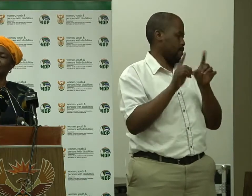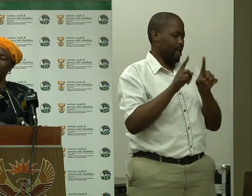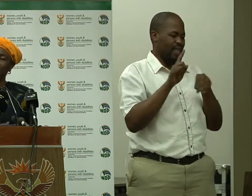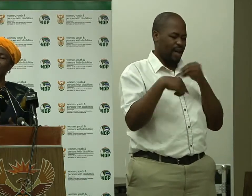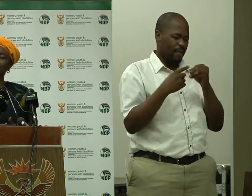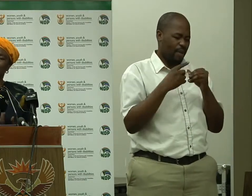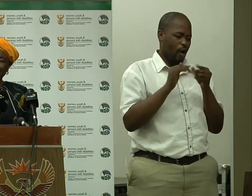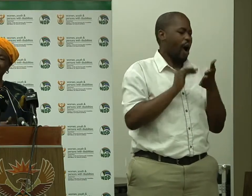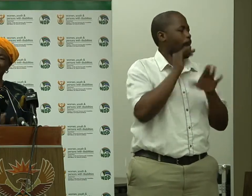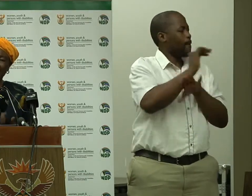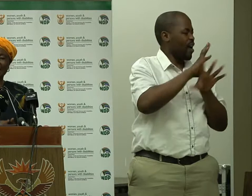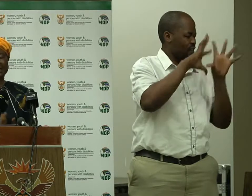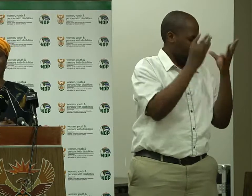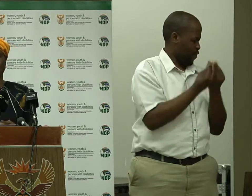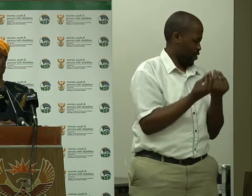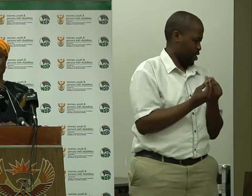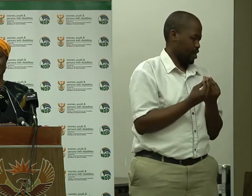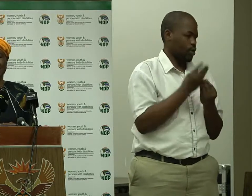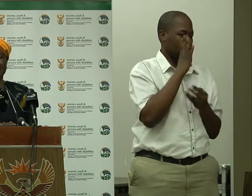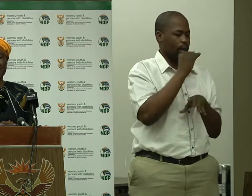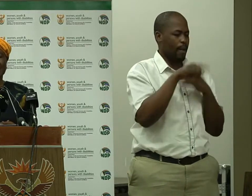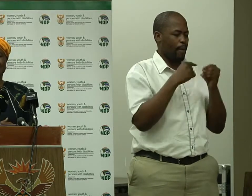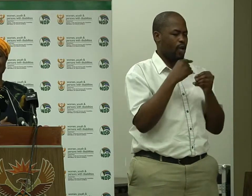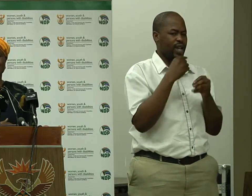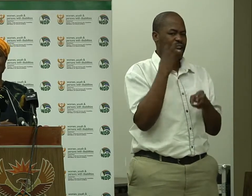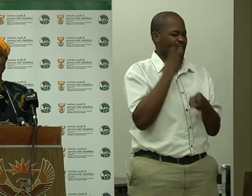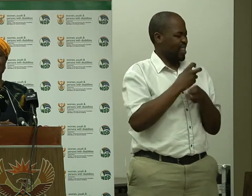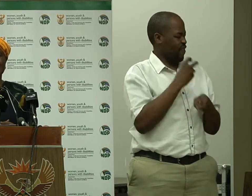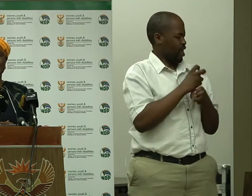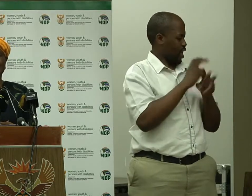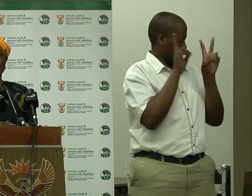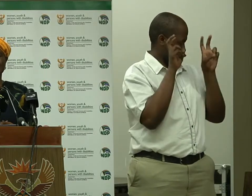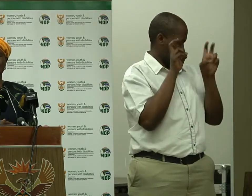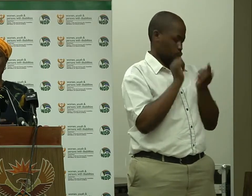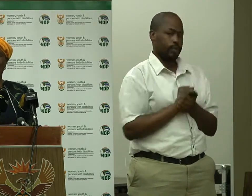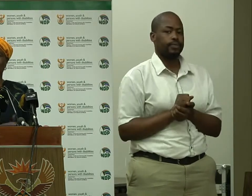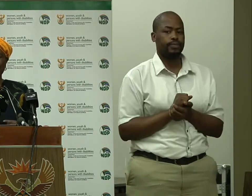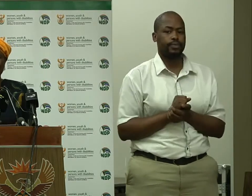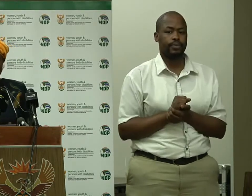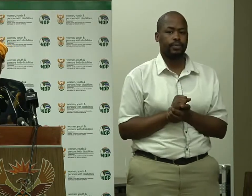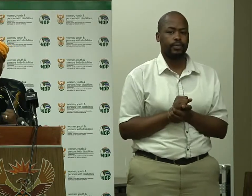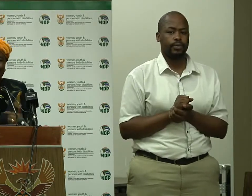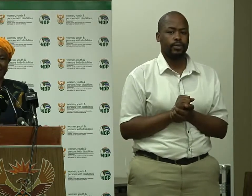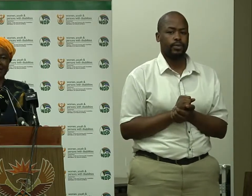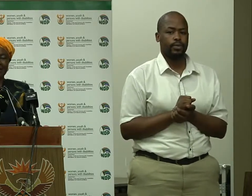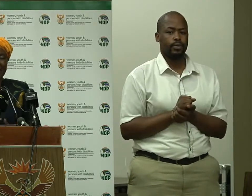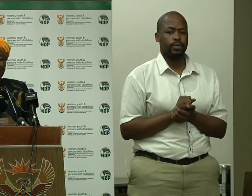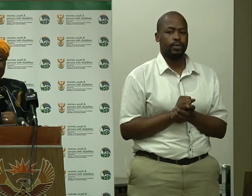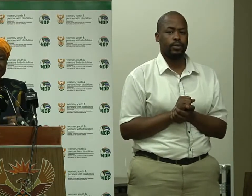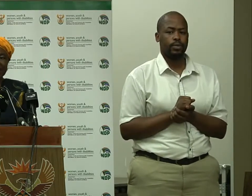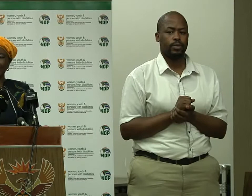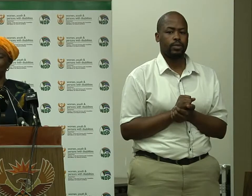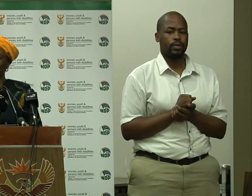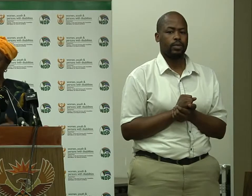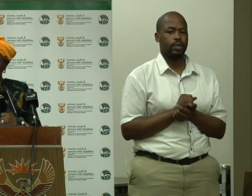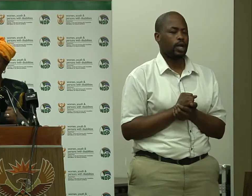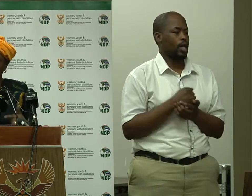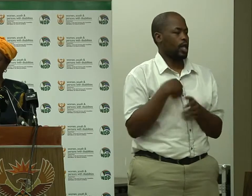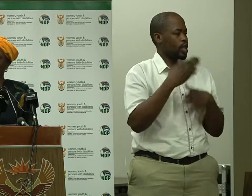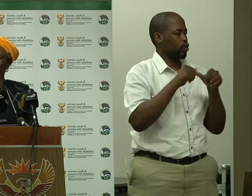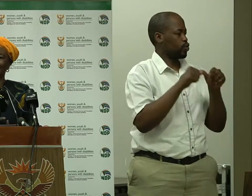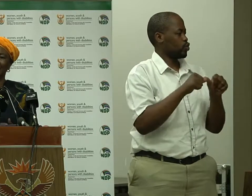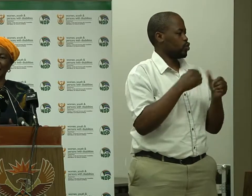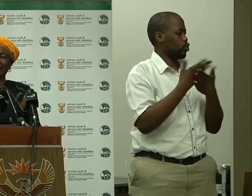everything, talking to difficult issues that they are perennial. In other words, they keep on